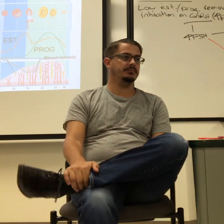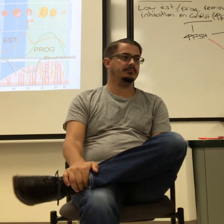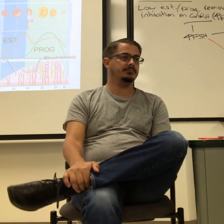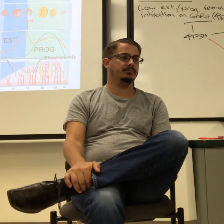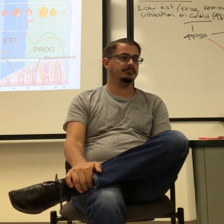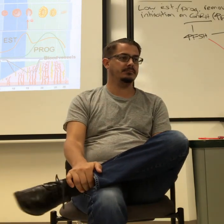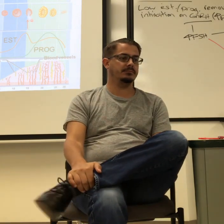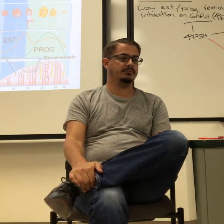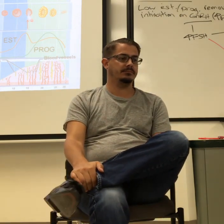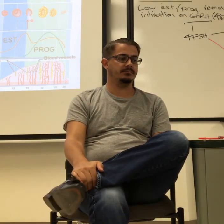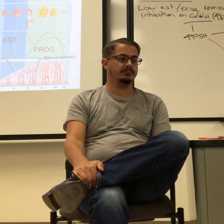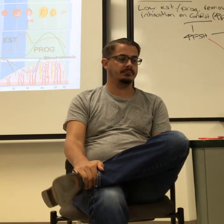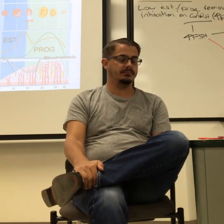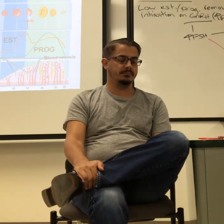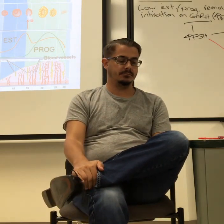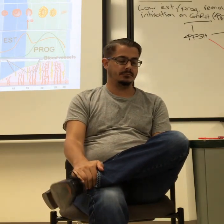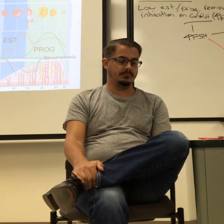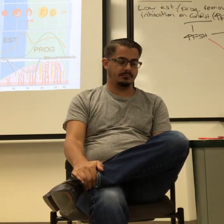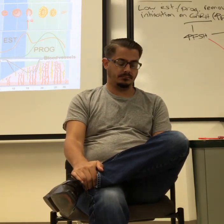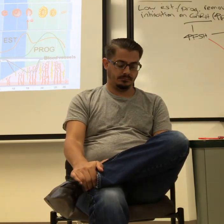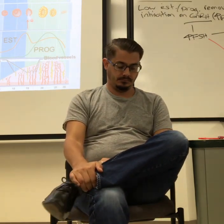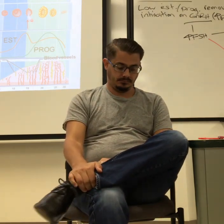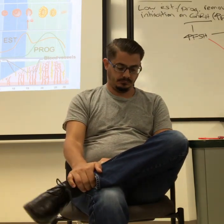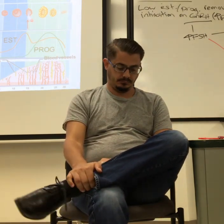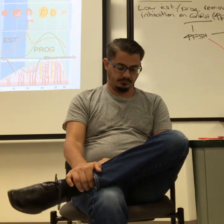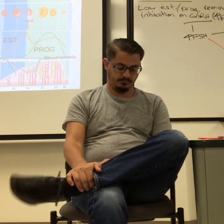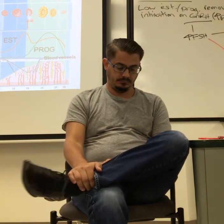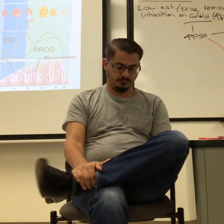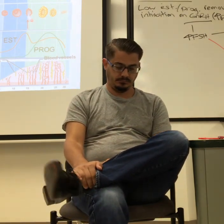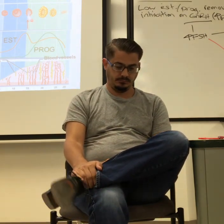progesterone receptors.